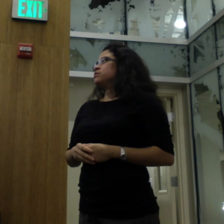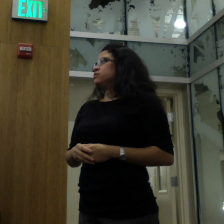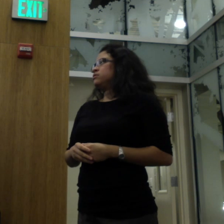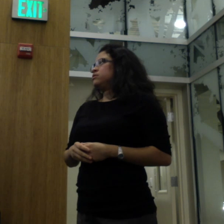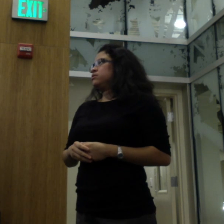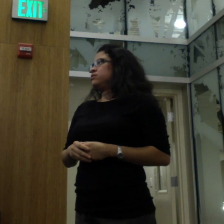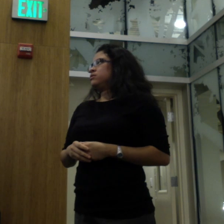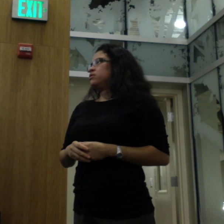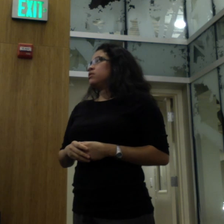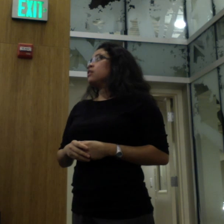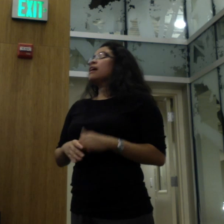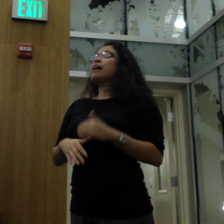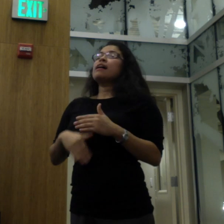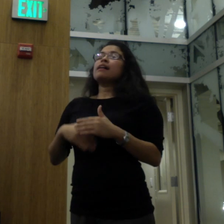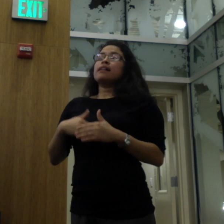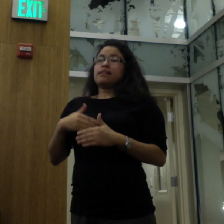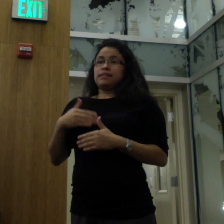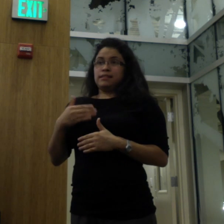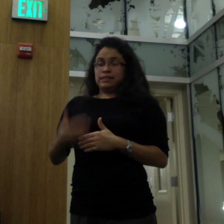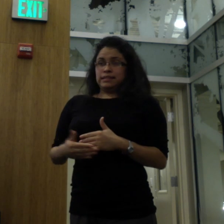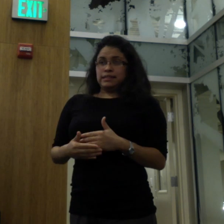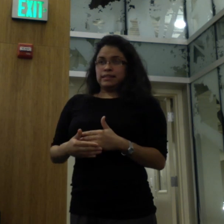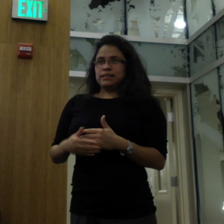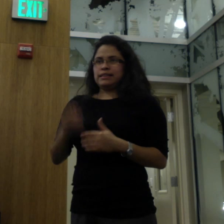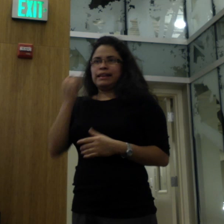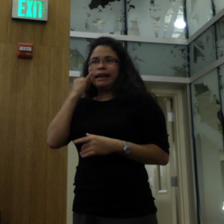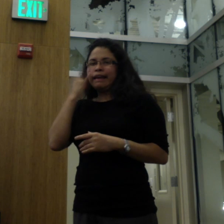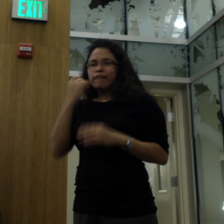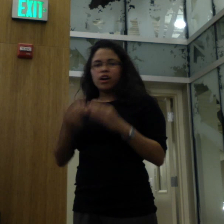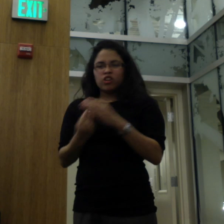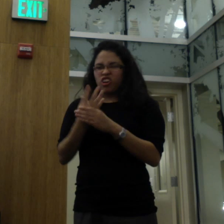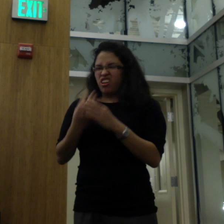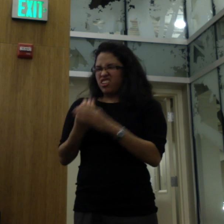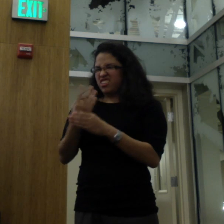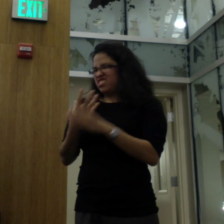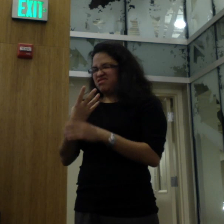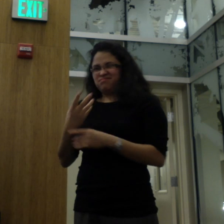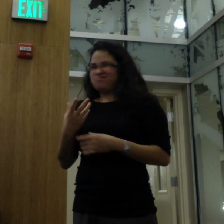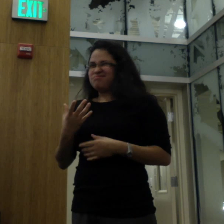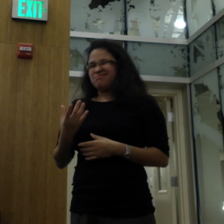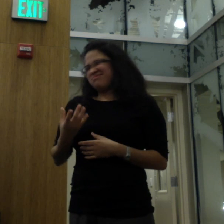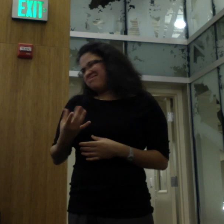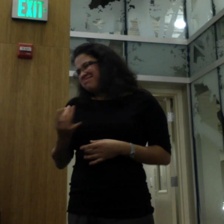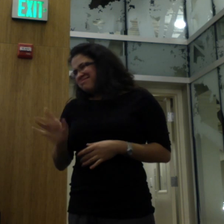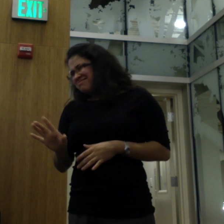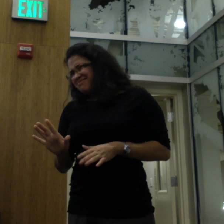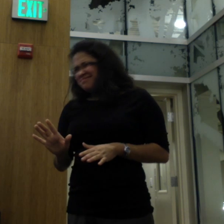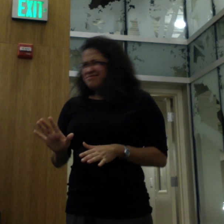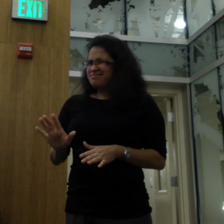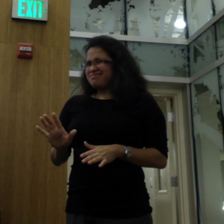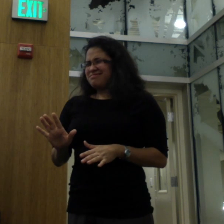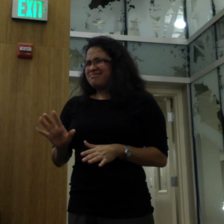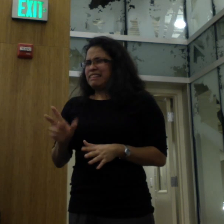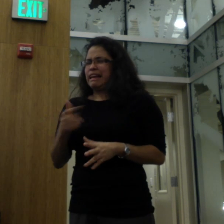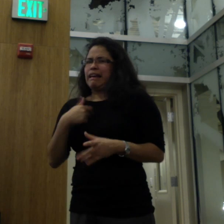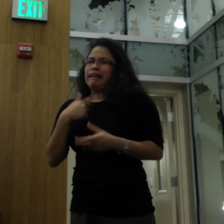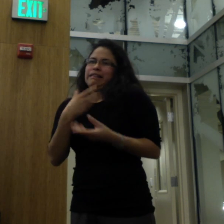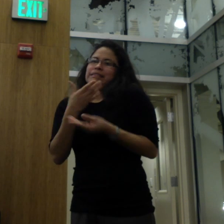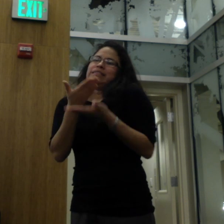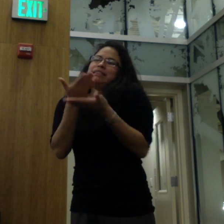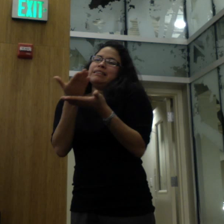And then, if you aren't into gardening, maybe just do it